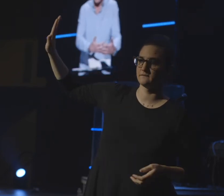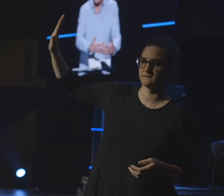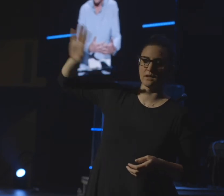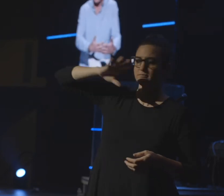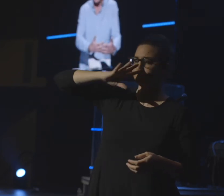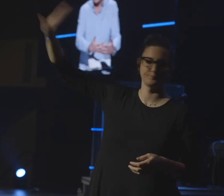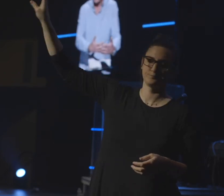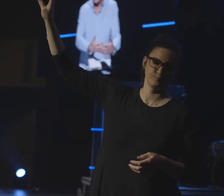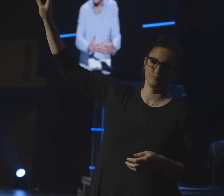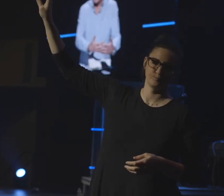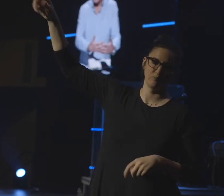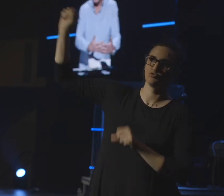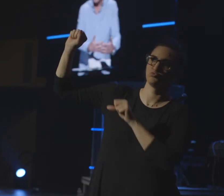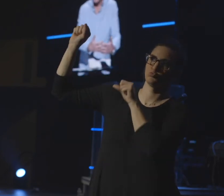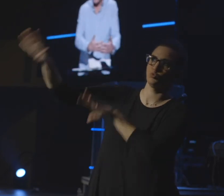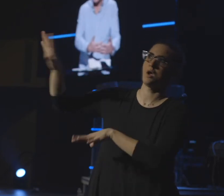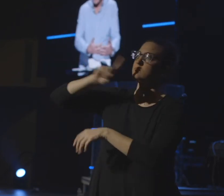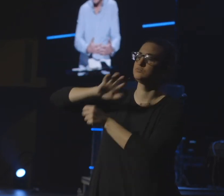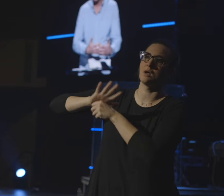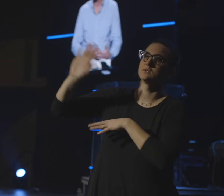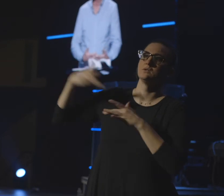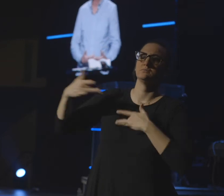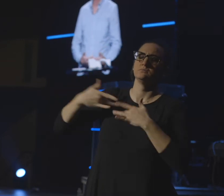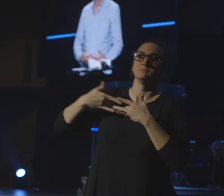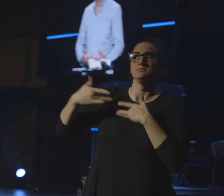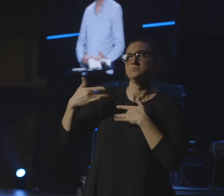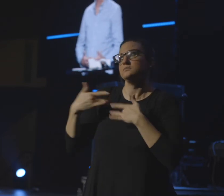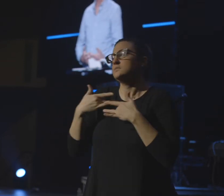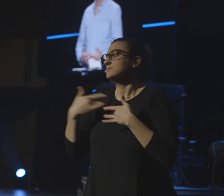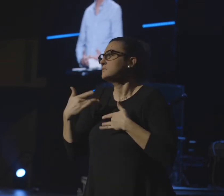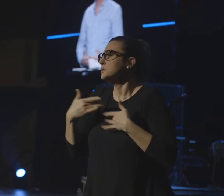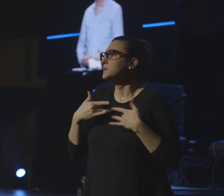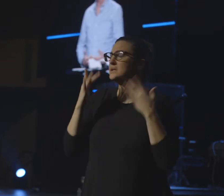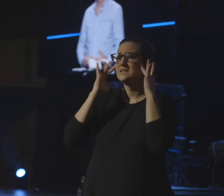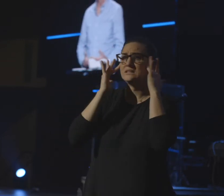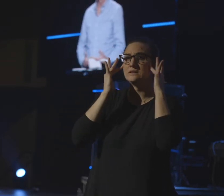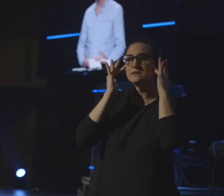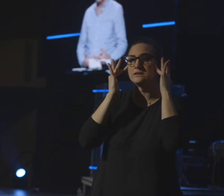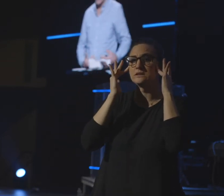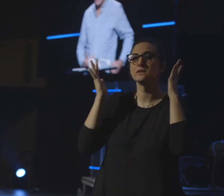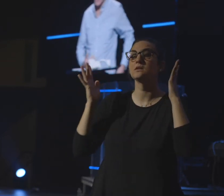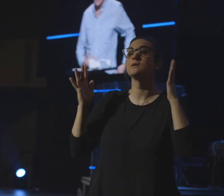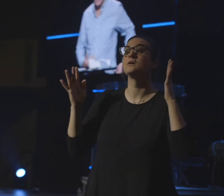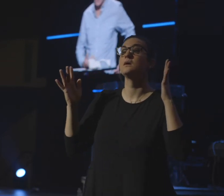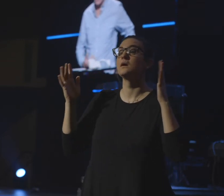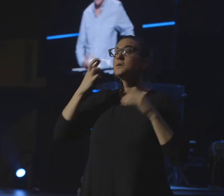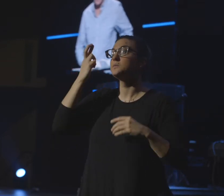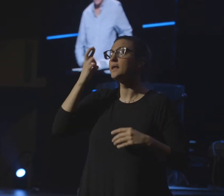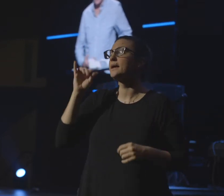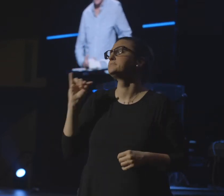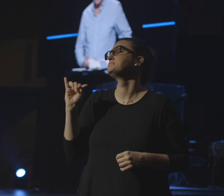disregard the promise. Their anxiety does in their lives, it's an illustration, what it often does in